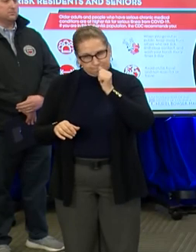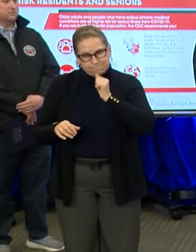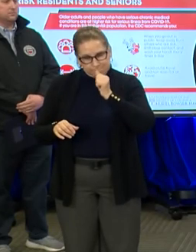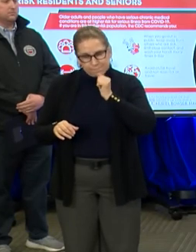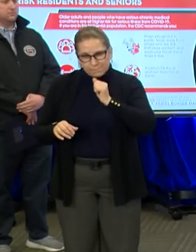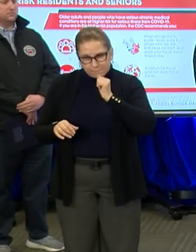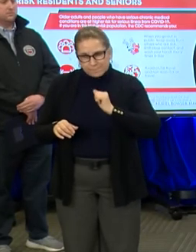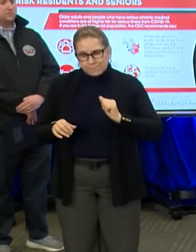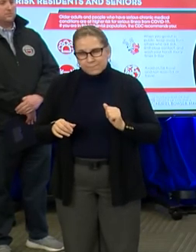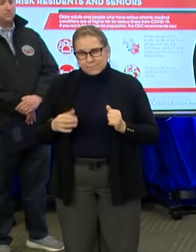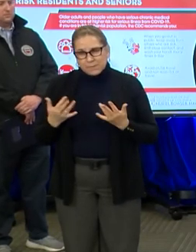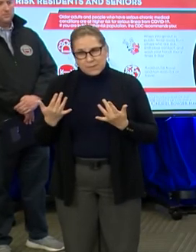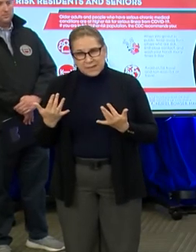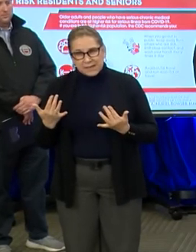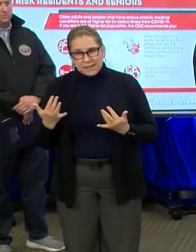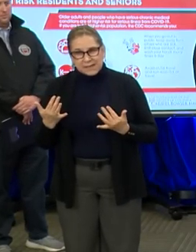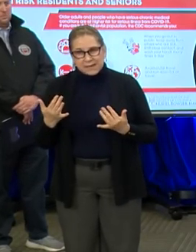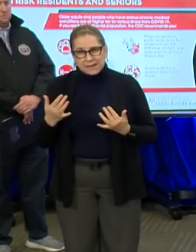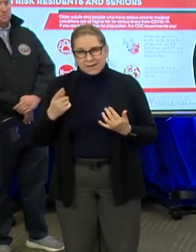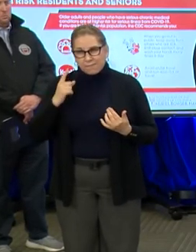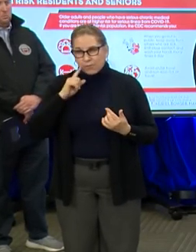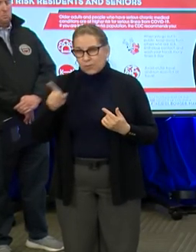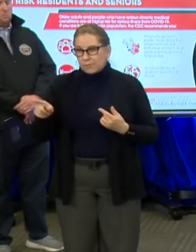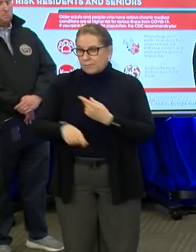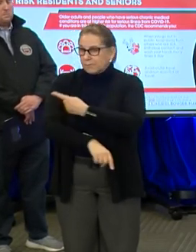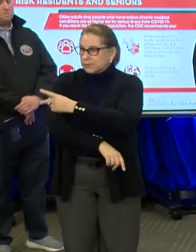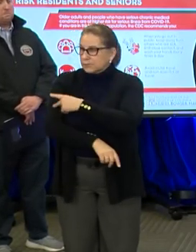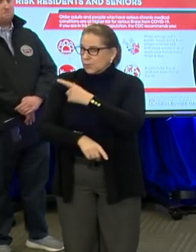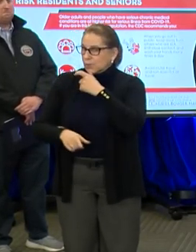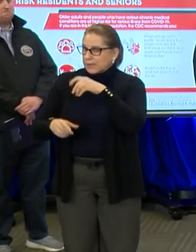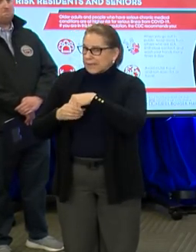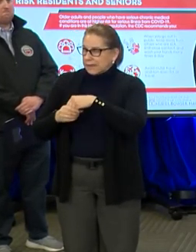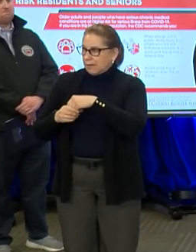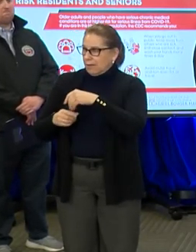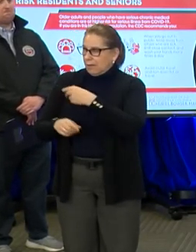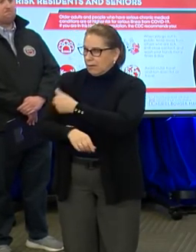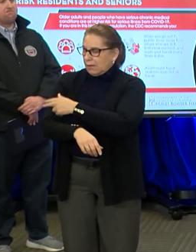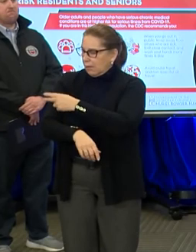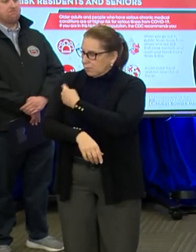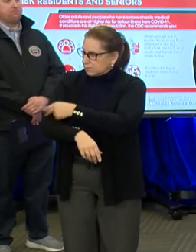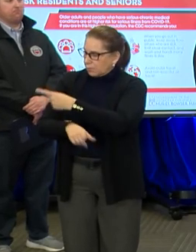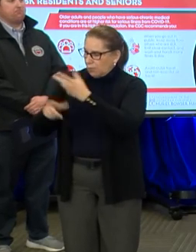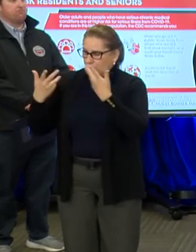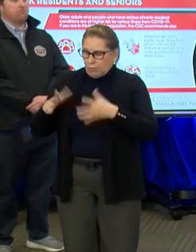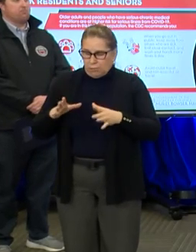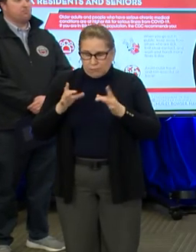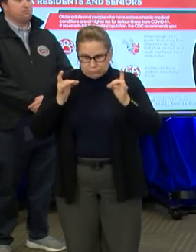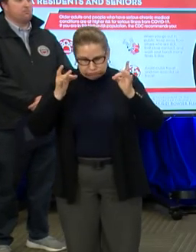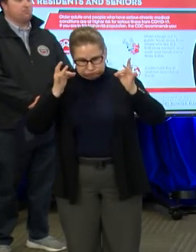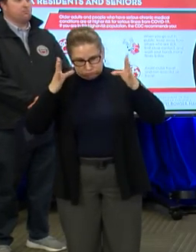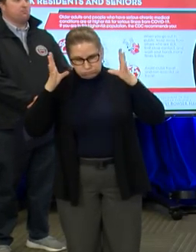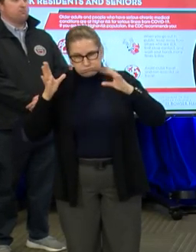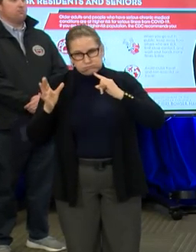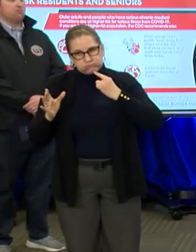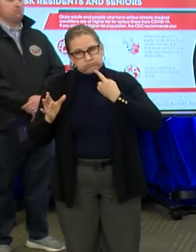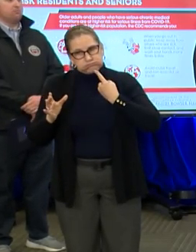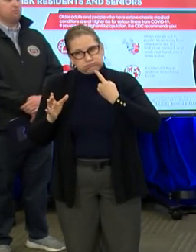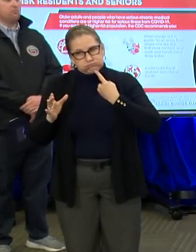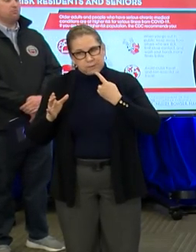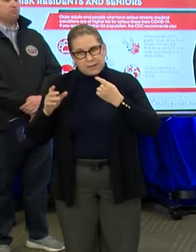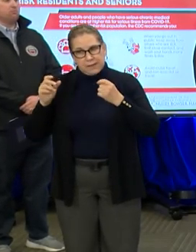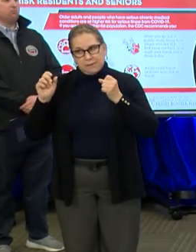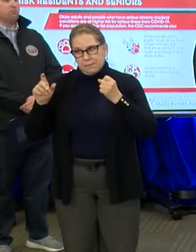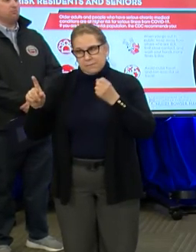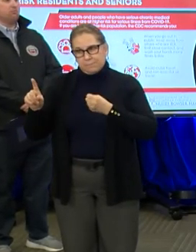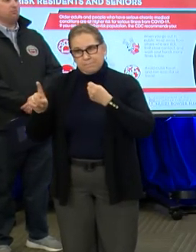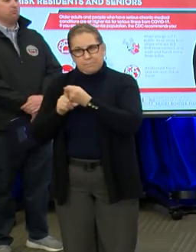those patients who are in the hospital, who may be critically ill, and where it may actually impact the clinical management, where they may need to get